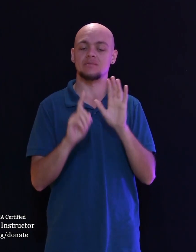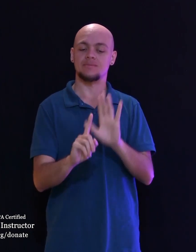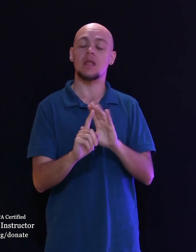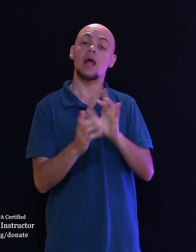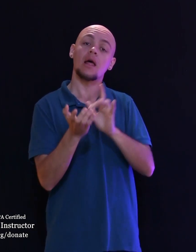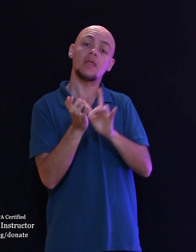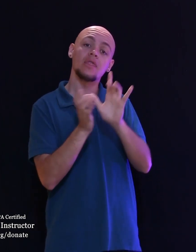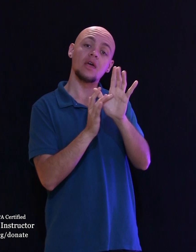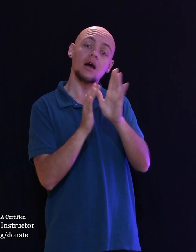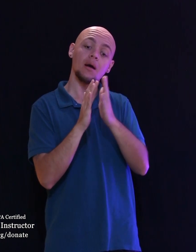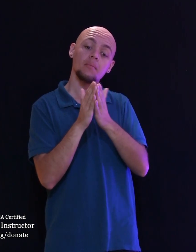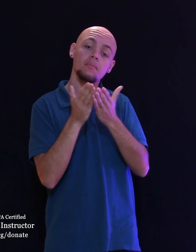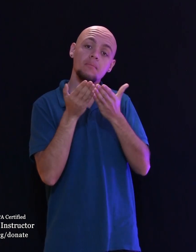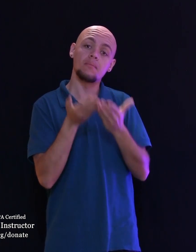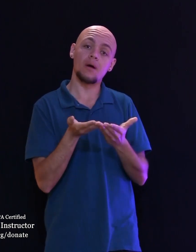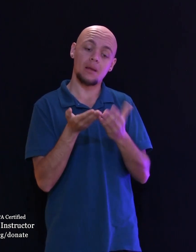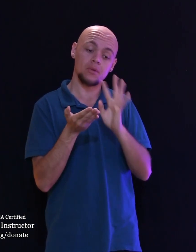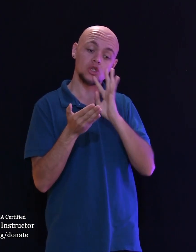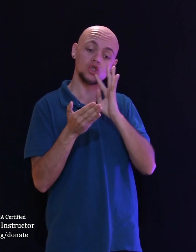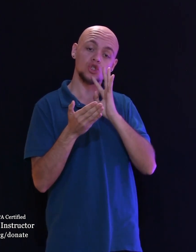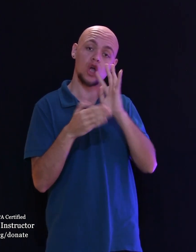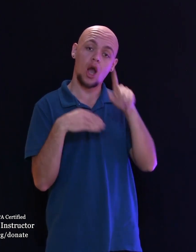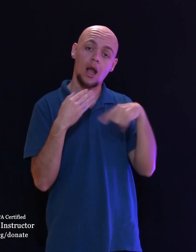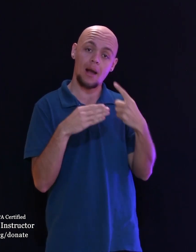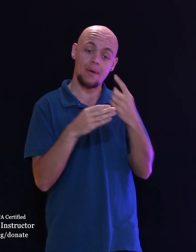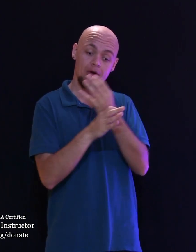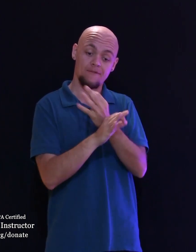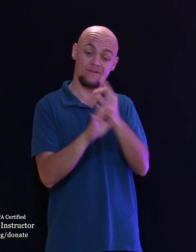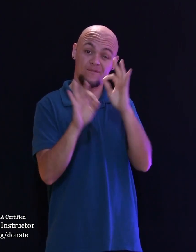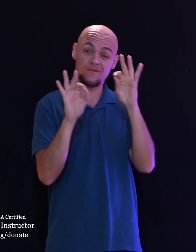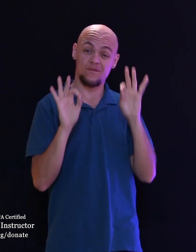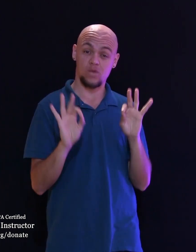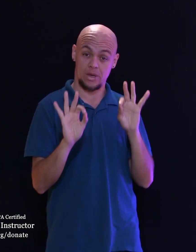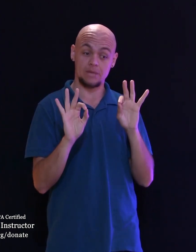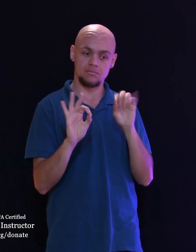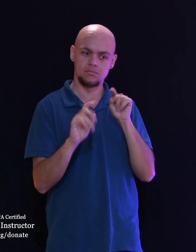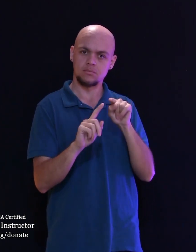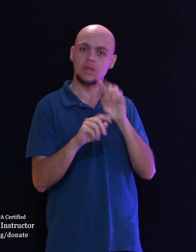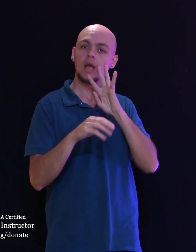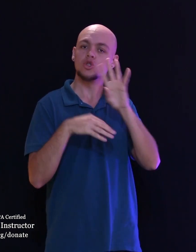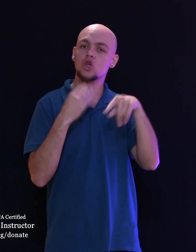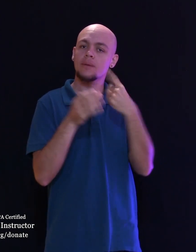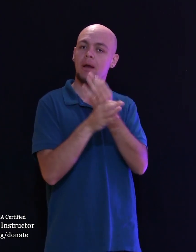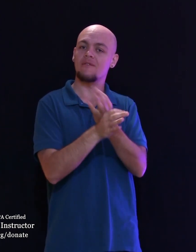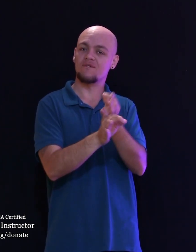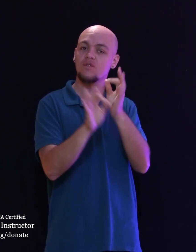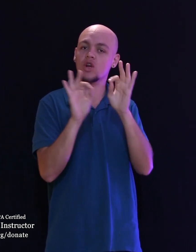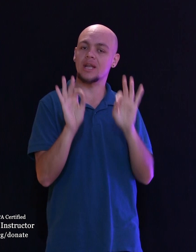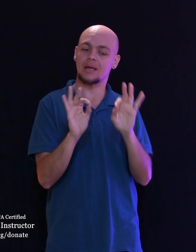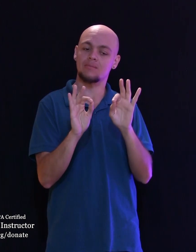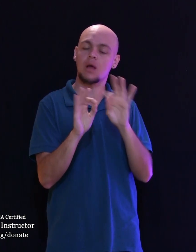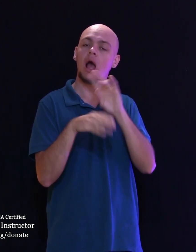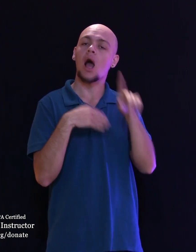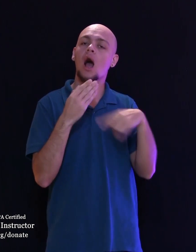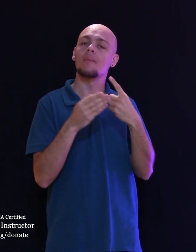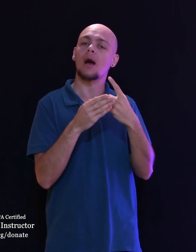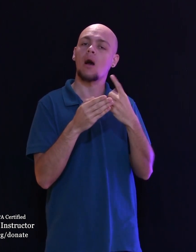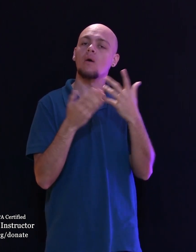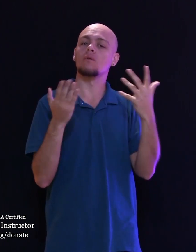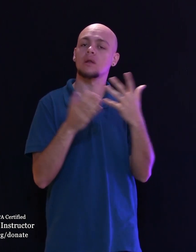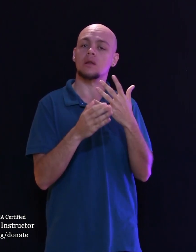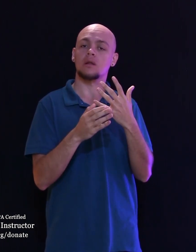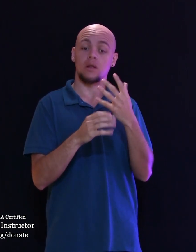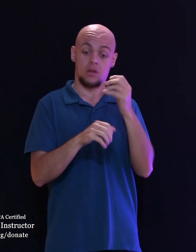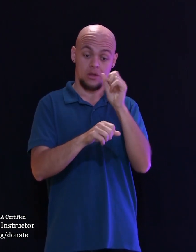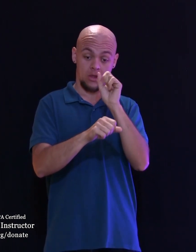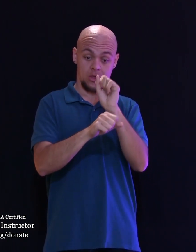when the Bible speaks of freedom, and it does speak of freedom, when the Bible speaks of freedom, it's about freedom from